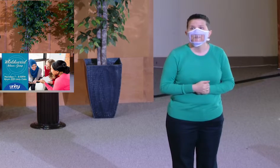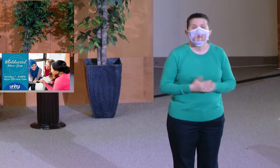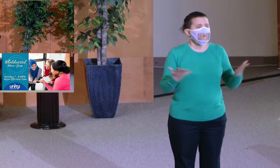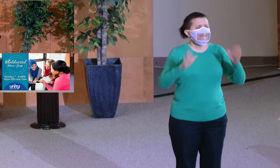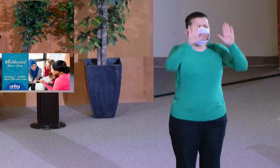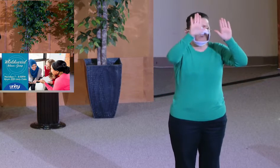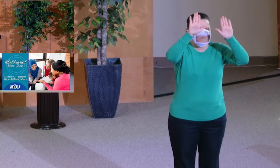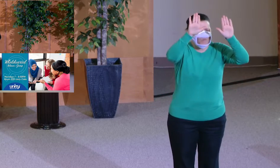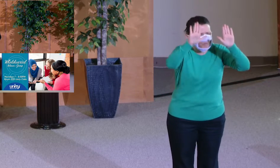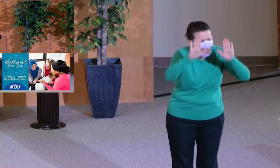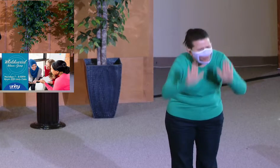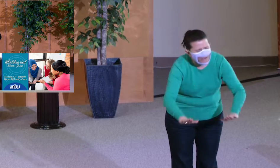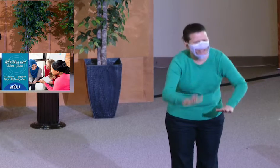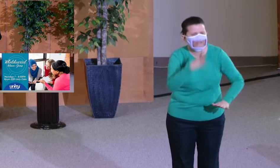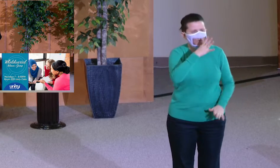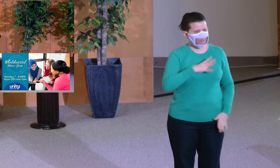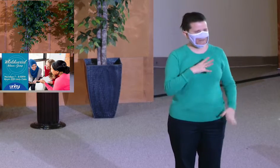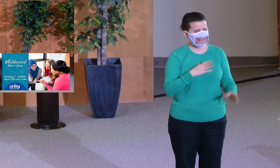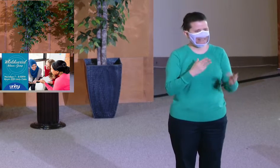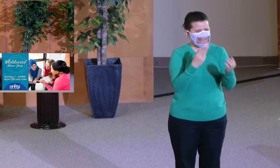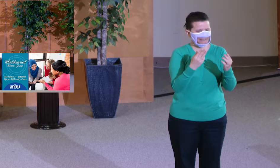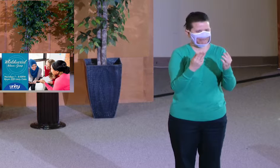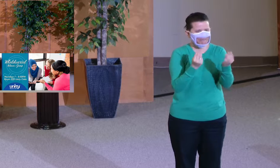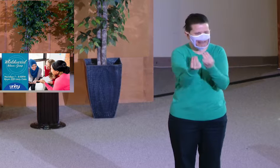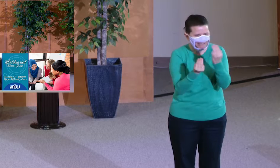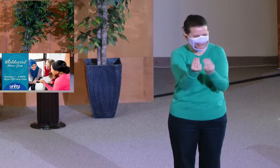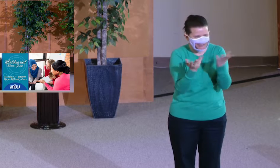they're just love bunnies, and not only